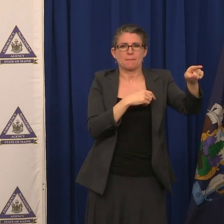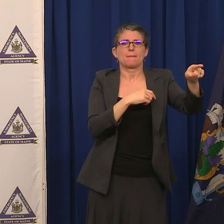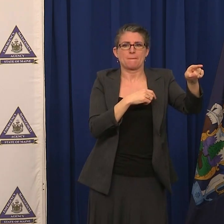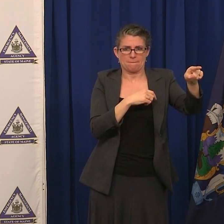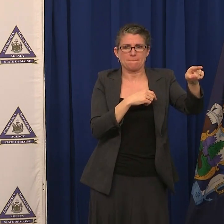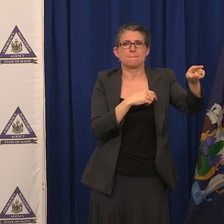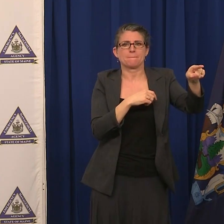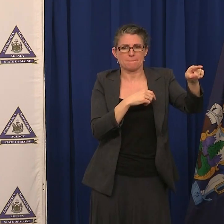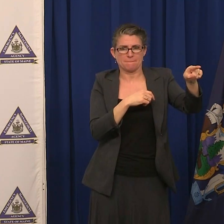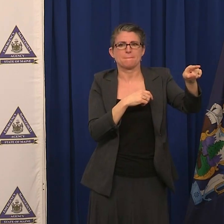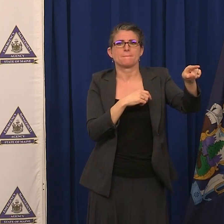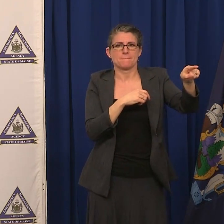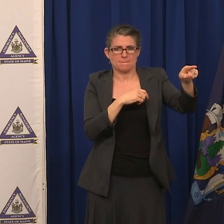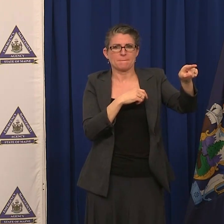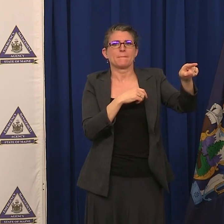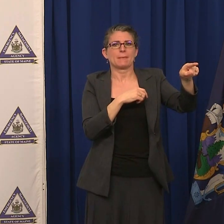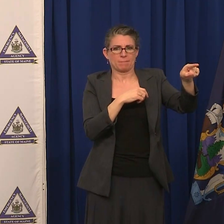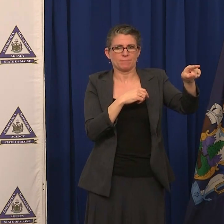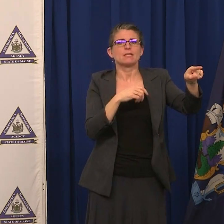the number of tests.